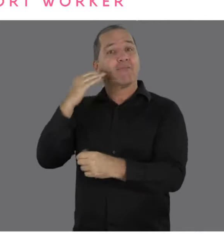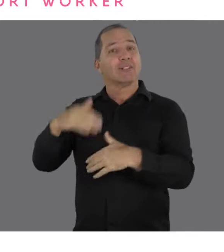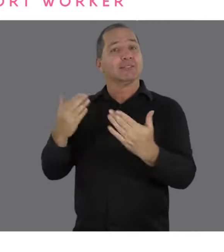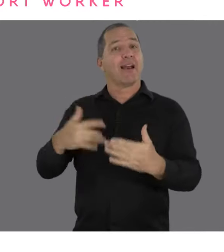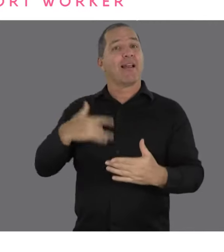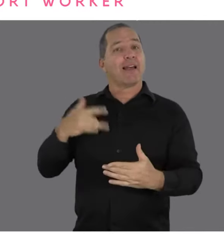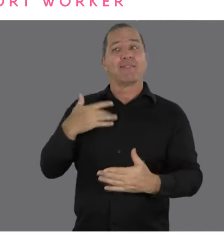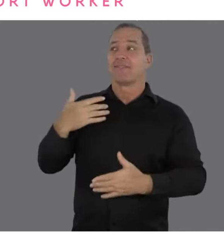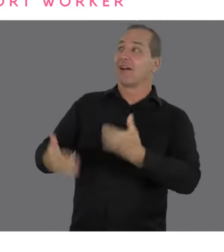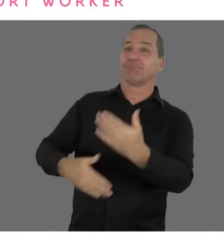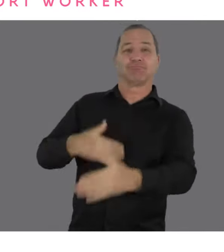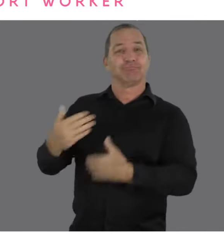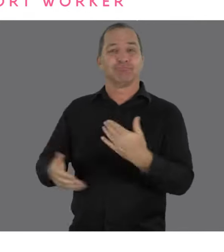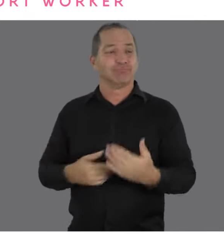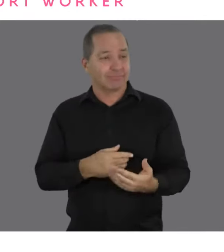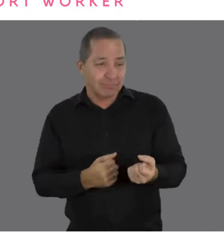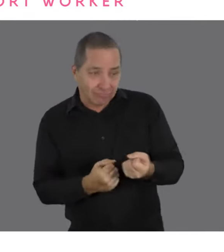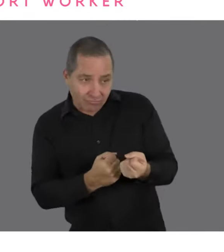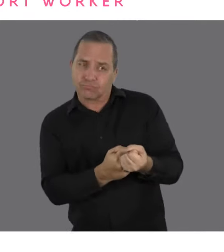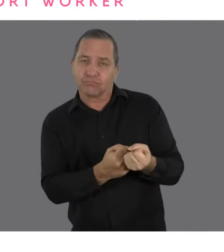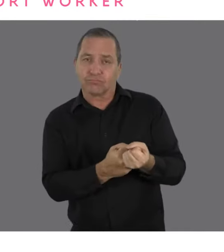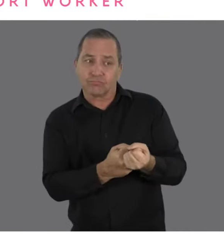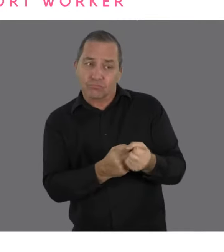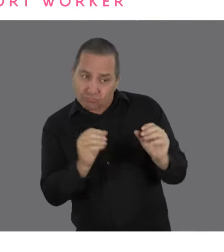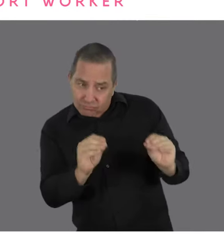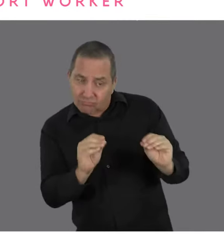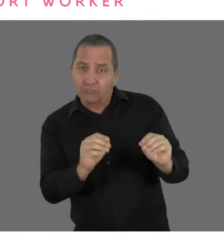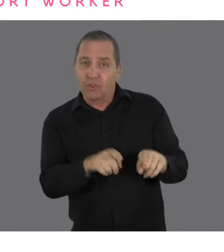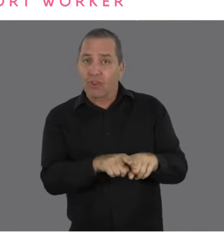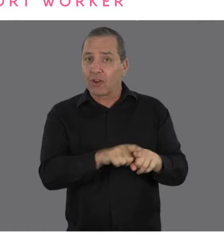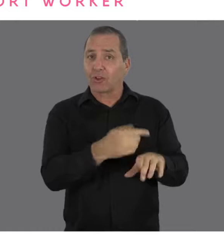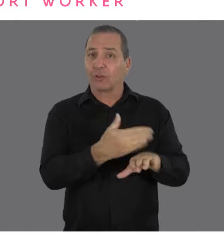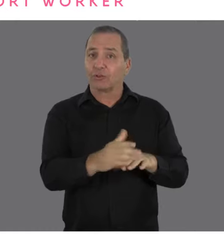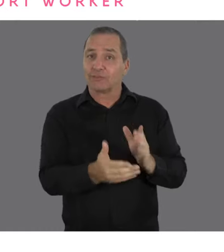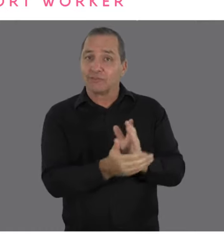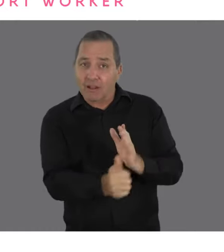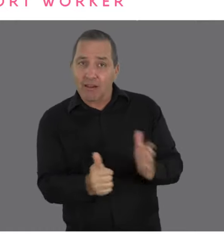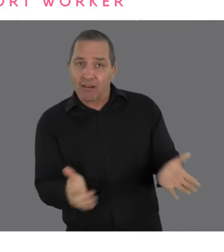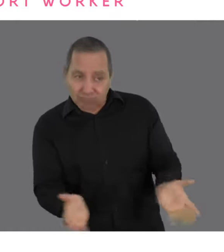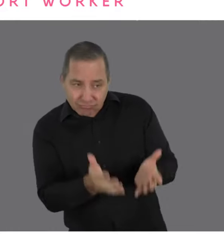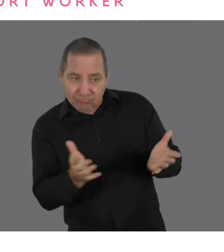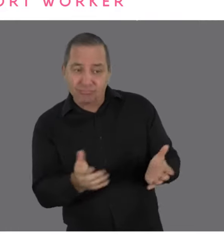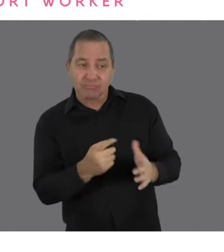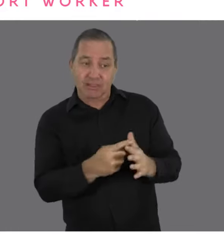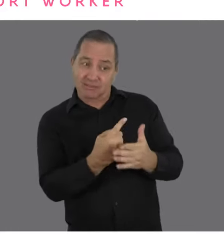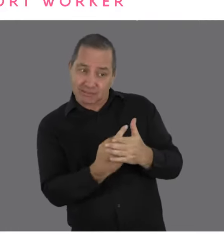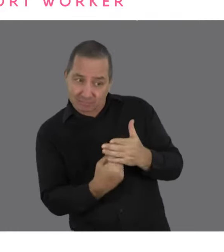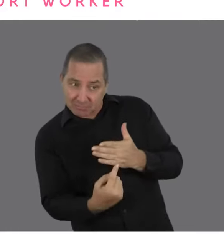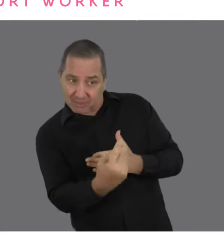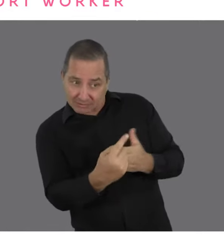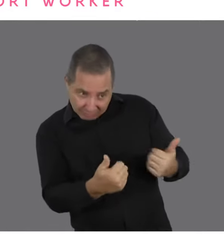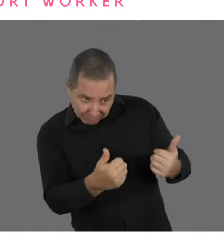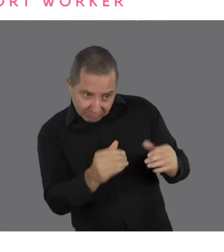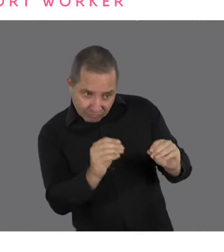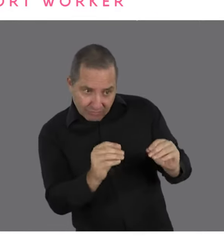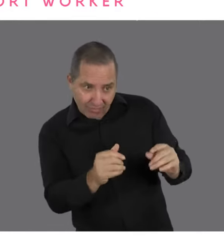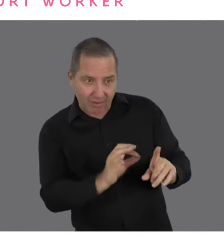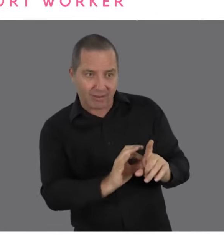understand what's going on and can participate in community life every day. They are there to teach you new skills,